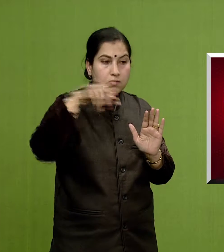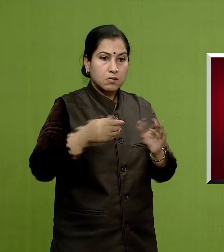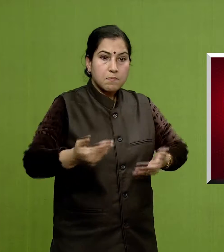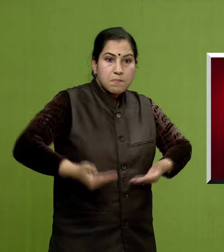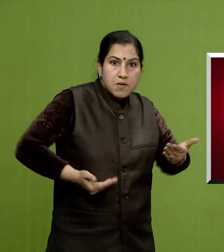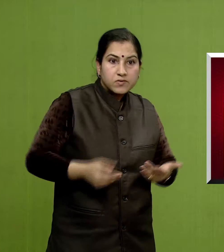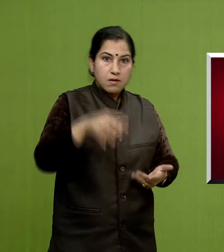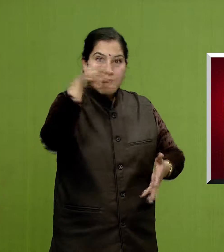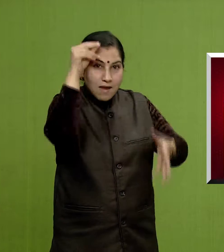behavior.